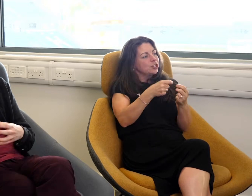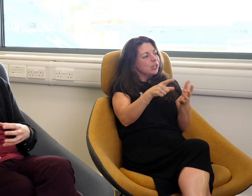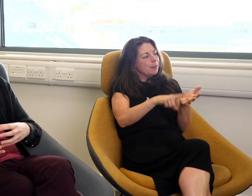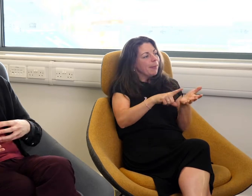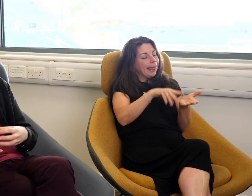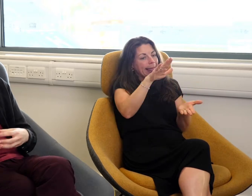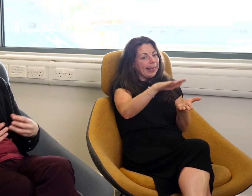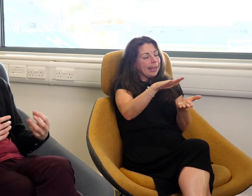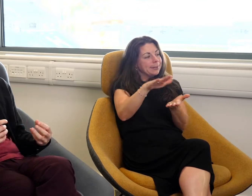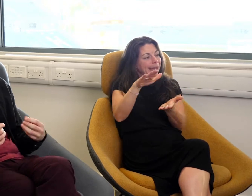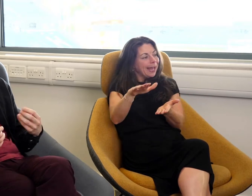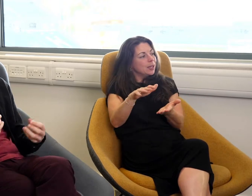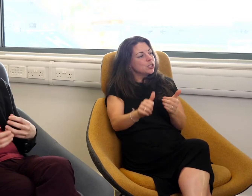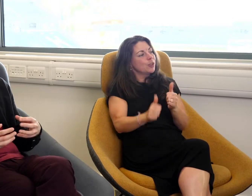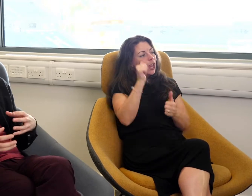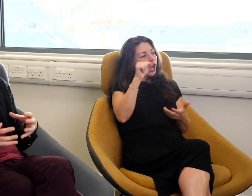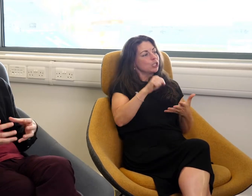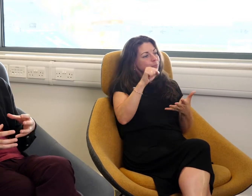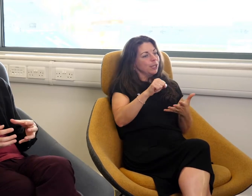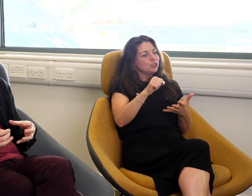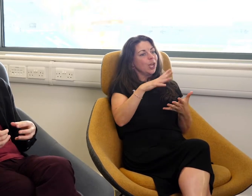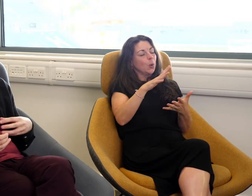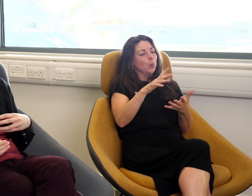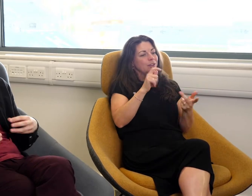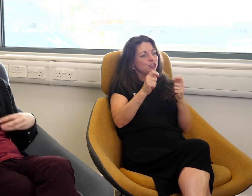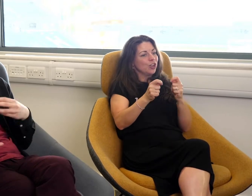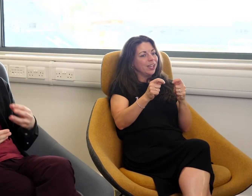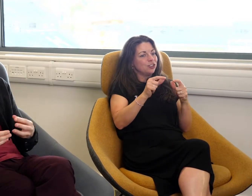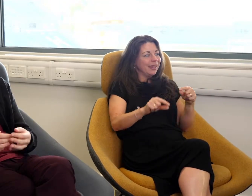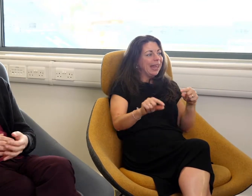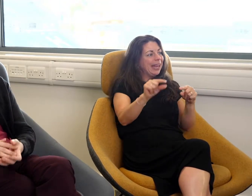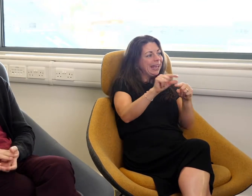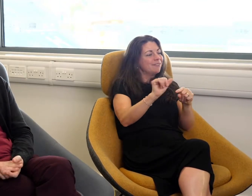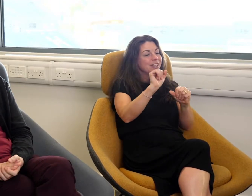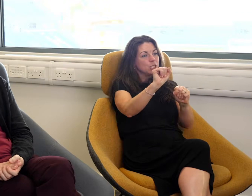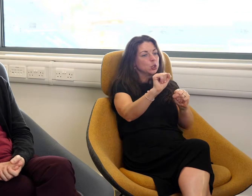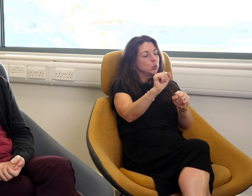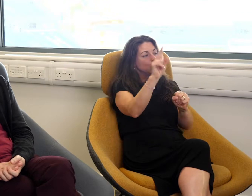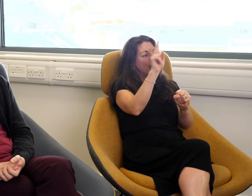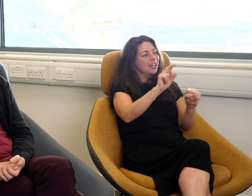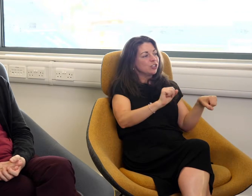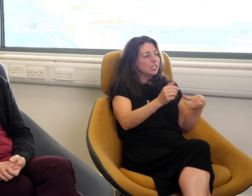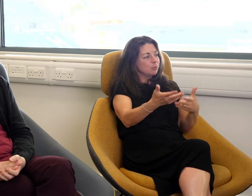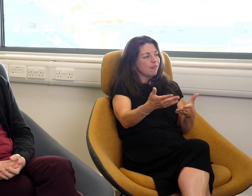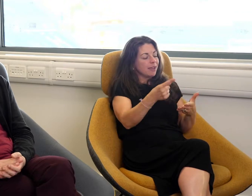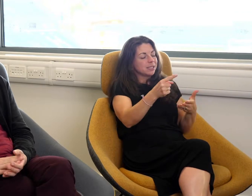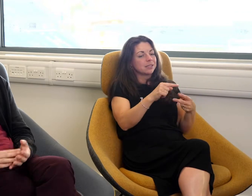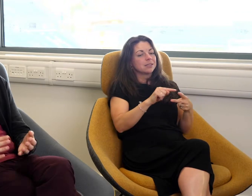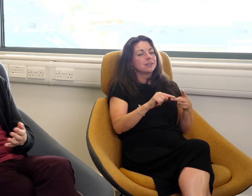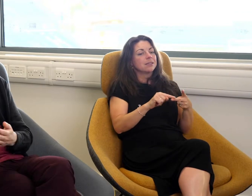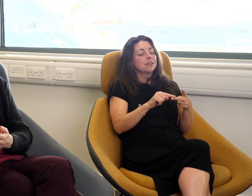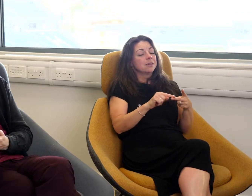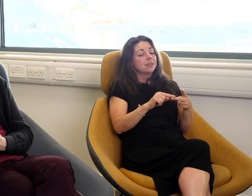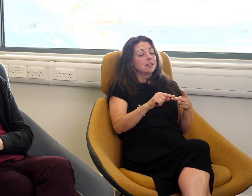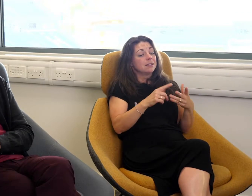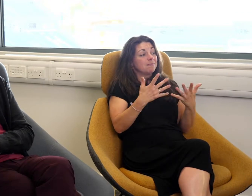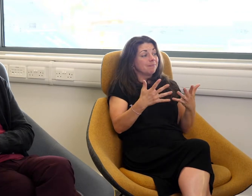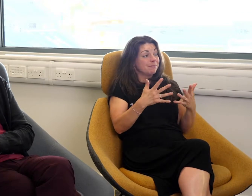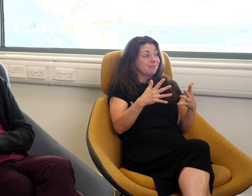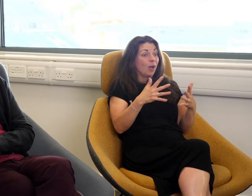took at the last budget to change some sort of levies that are put onto electricity providers, but equally with the conflict that's going on now in